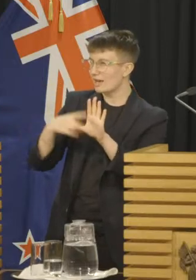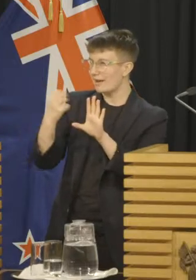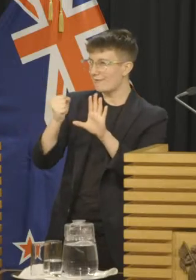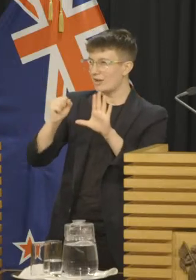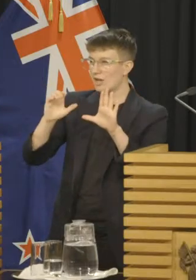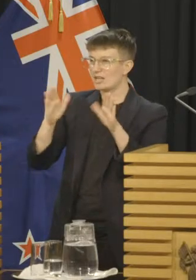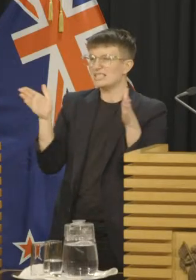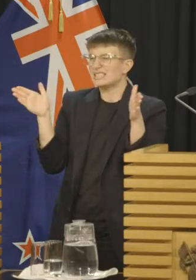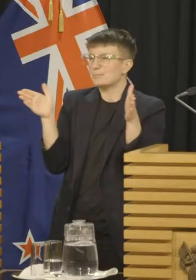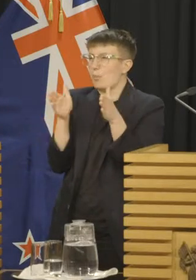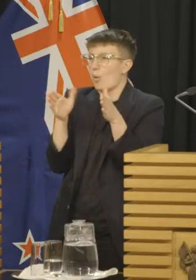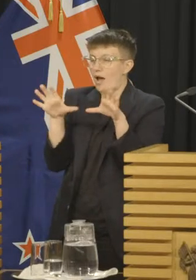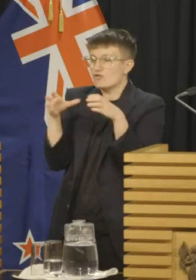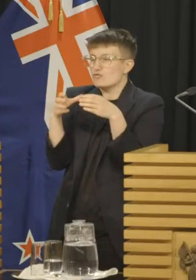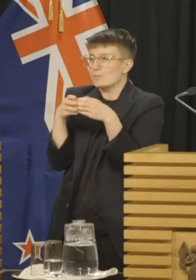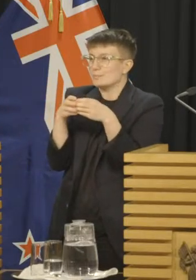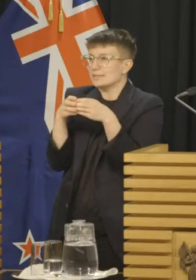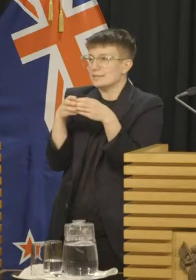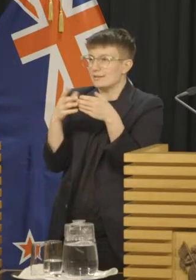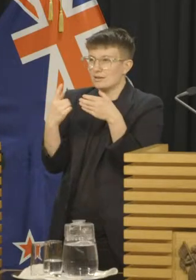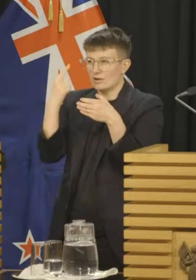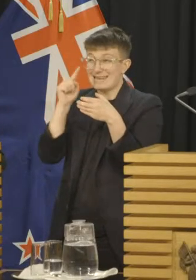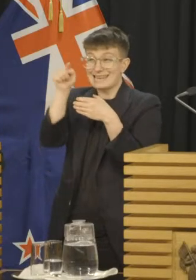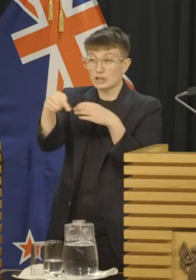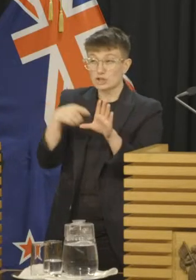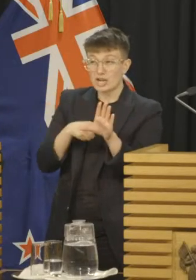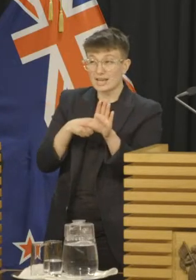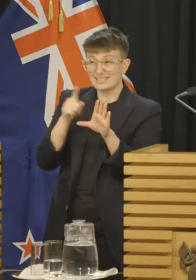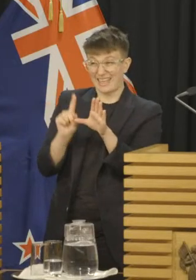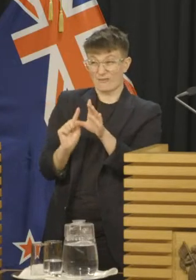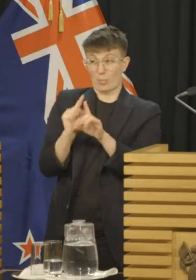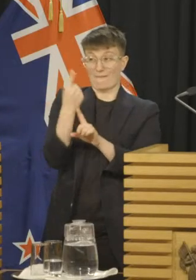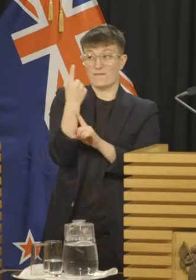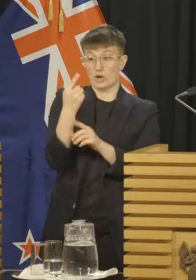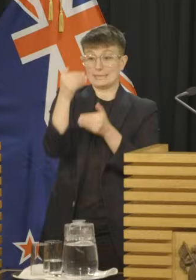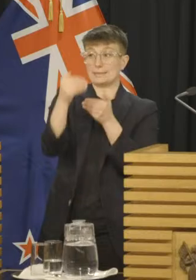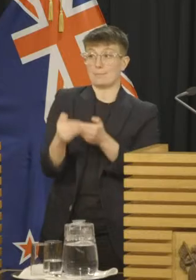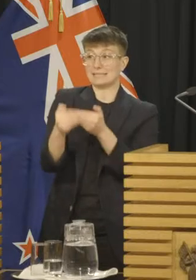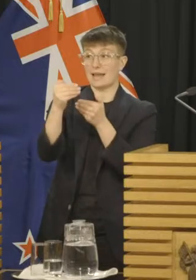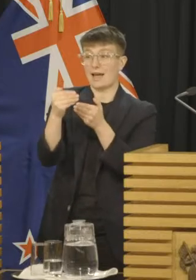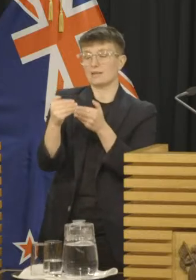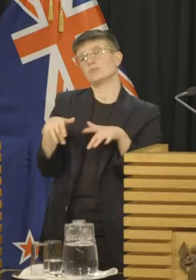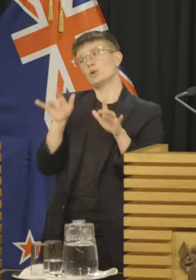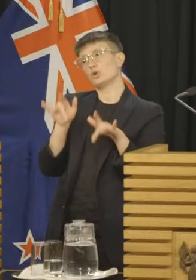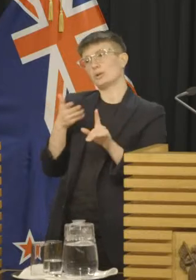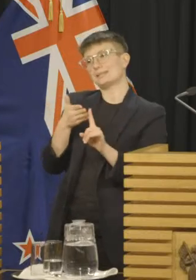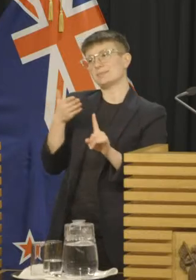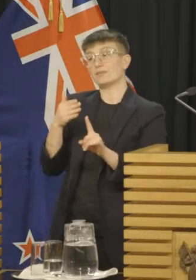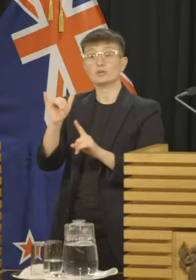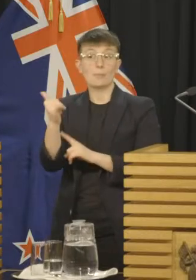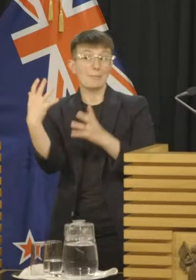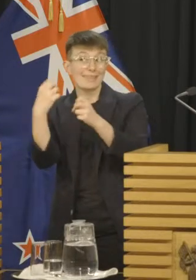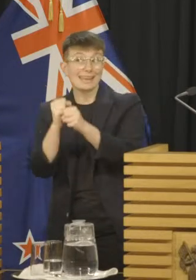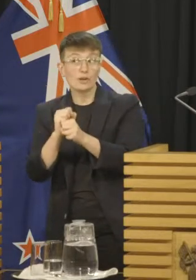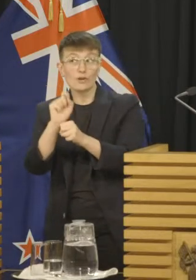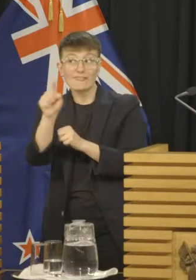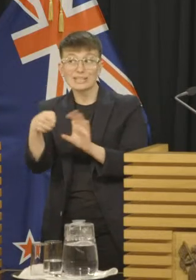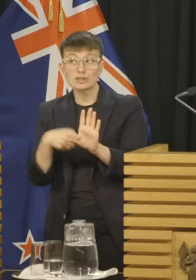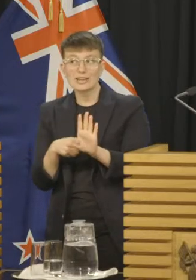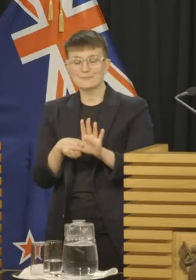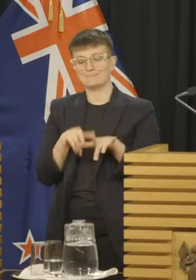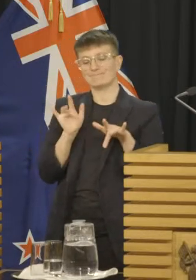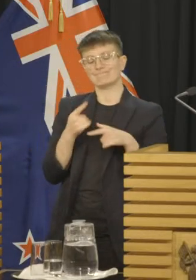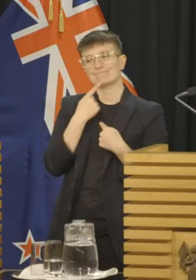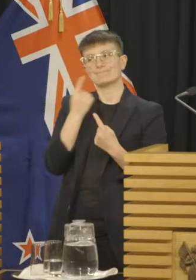the first semester or trimester of next year? We haven't put any specific timeframes on that at this point. Of next year. Look,